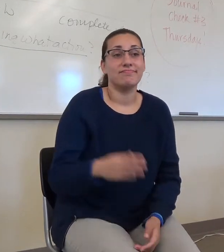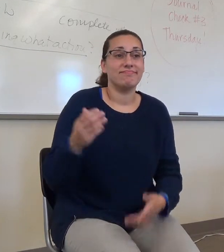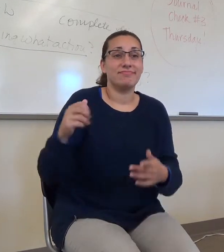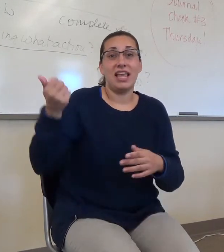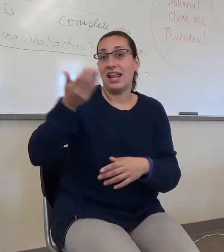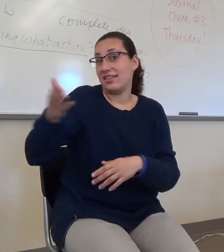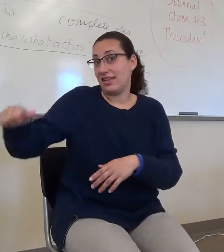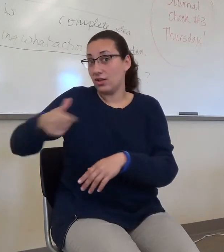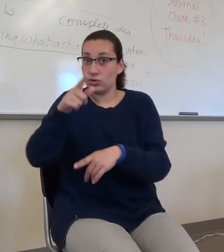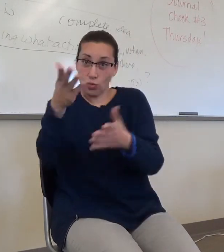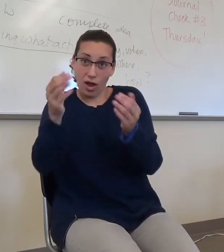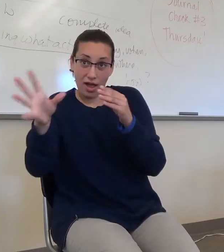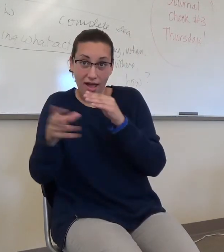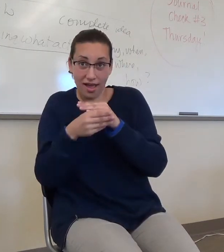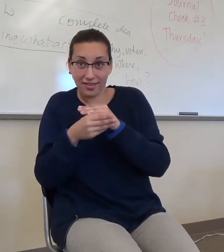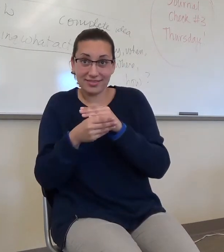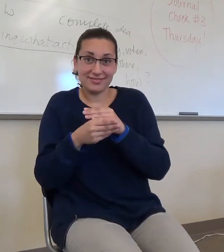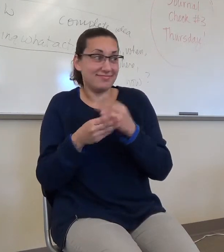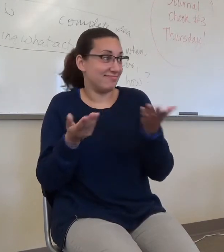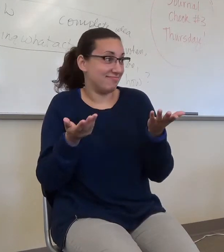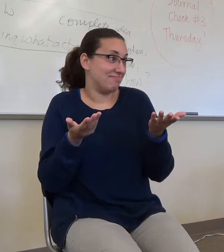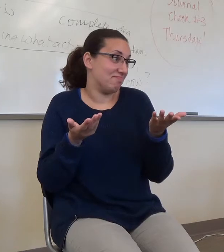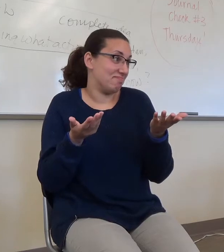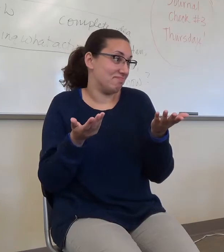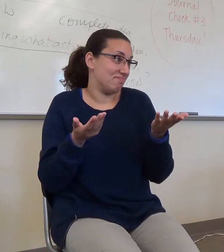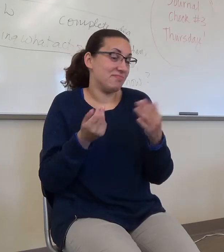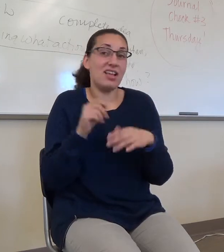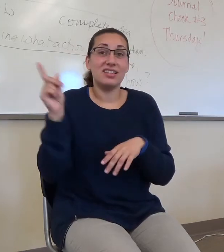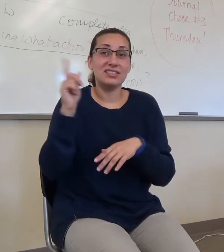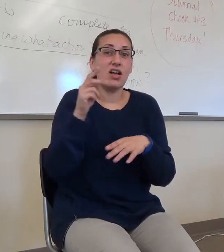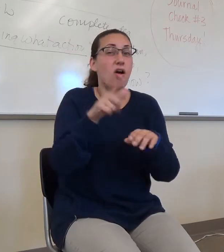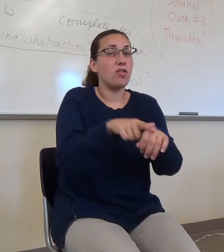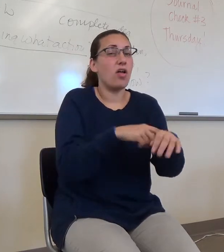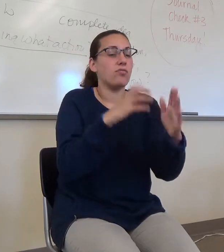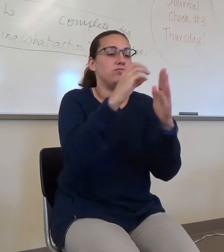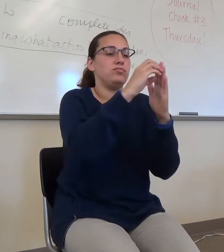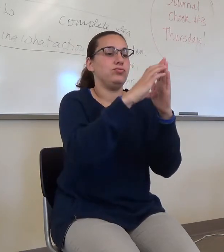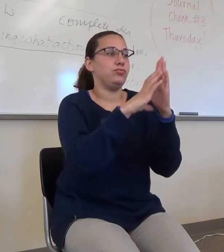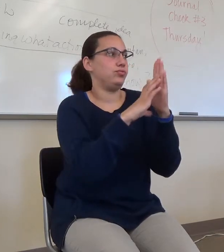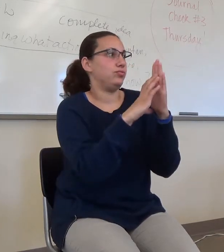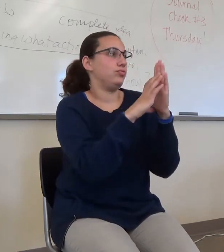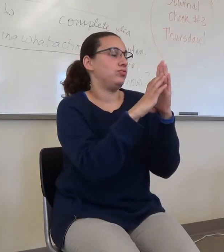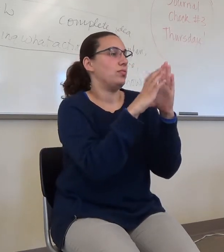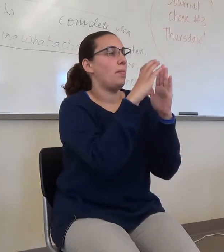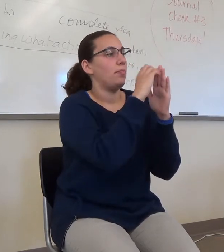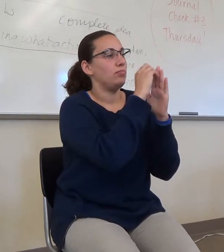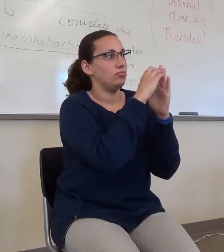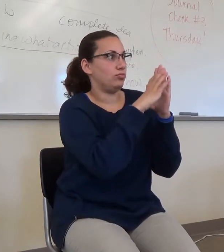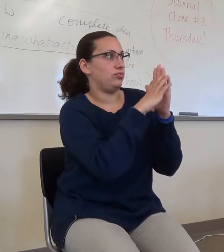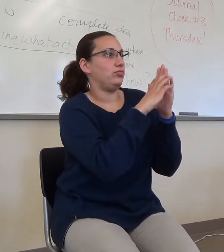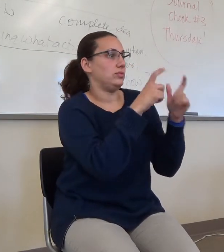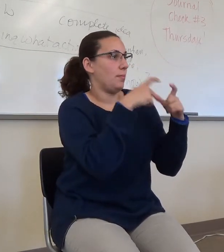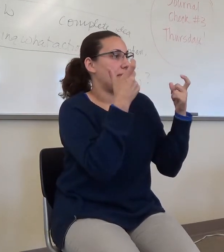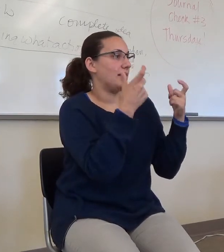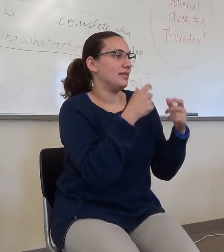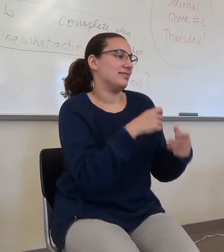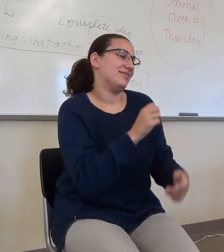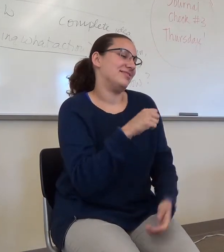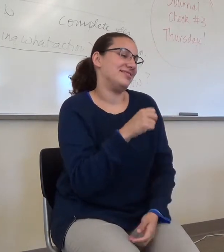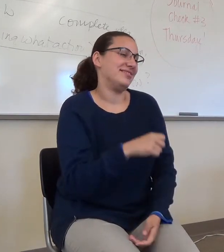Not really. This is a longish paragraph, and you know, it's interesting, this little short paragraph, we